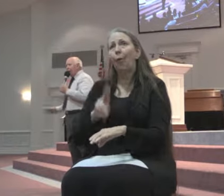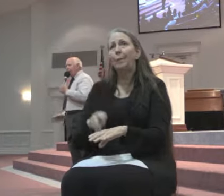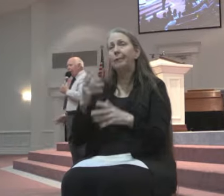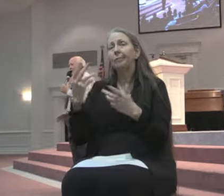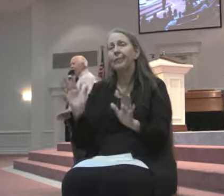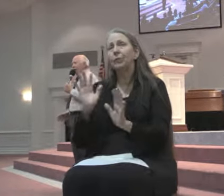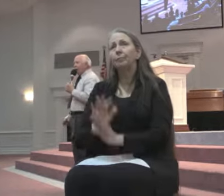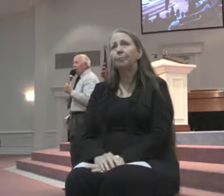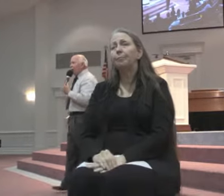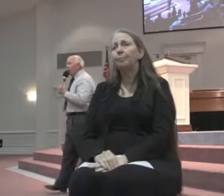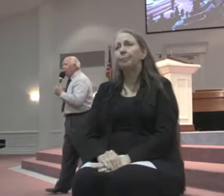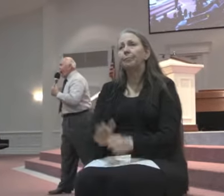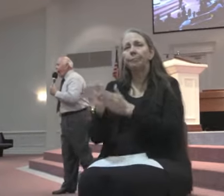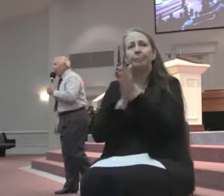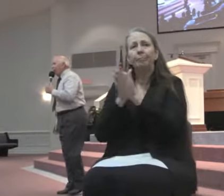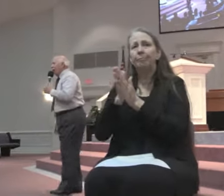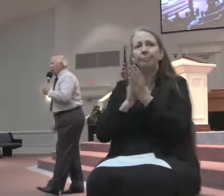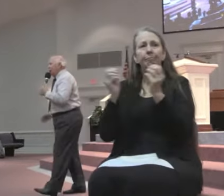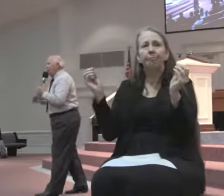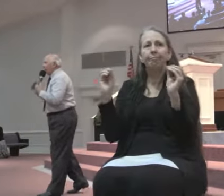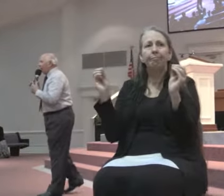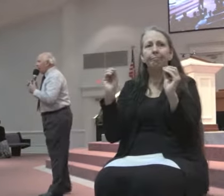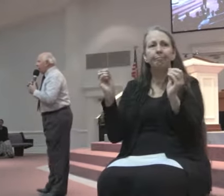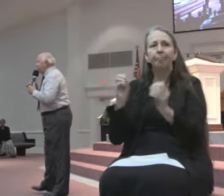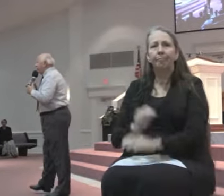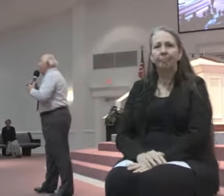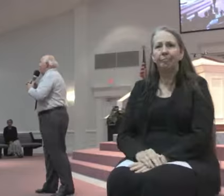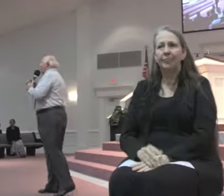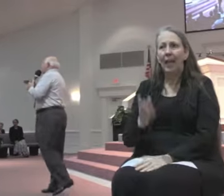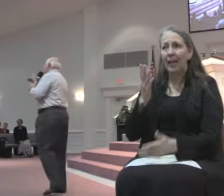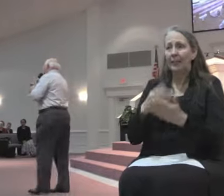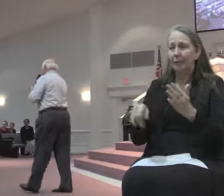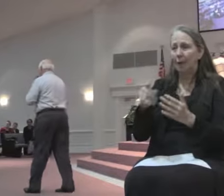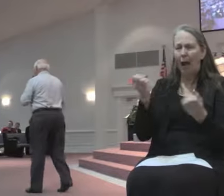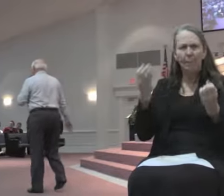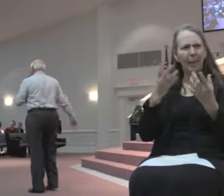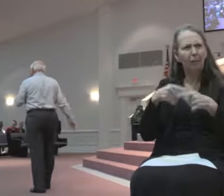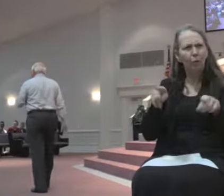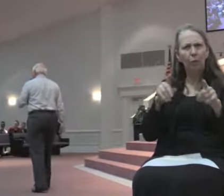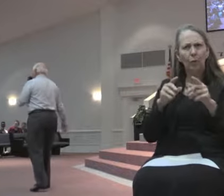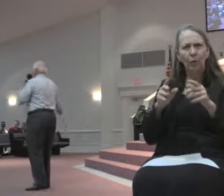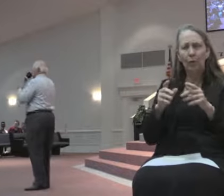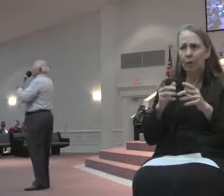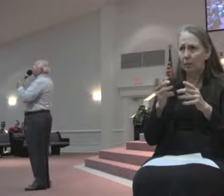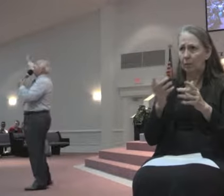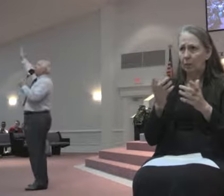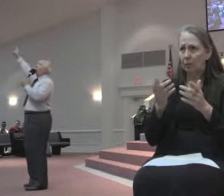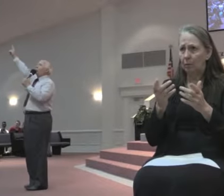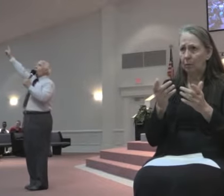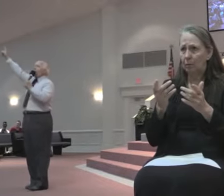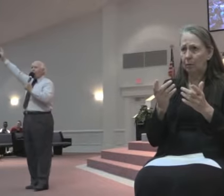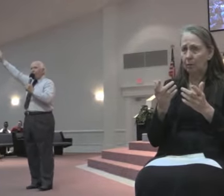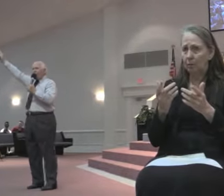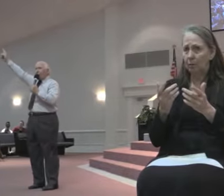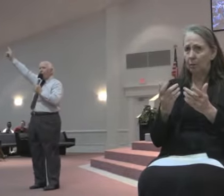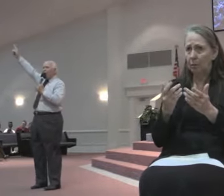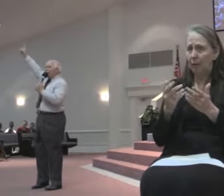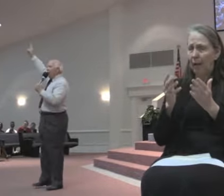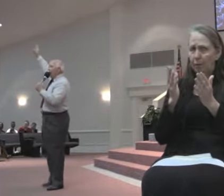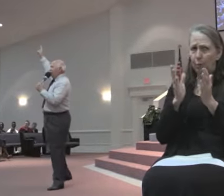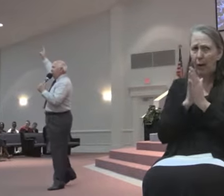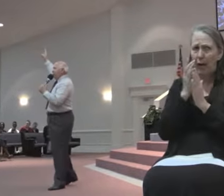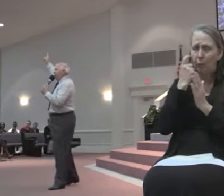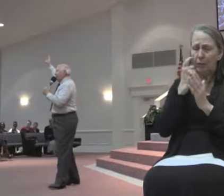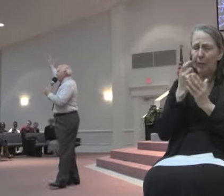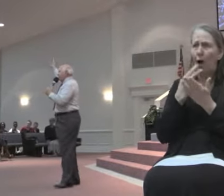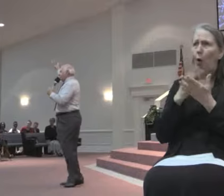Ooh. Hallelujah. And all the while, you know what some of you people, how many of you people are praying this prayer? God send us Holy Ghost revival.